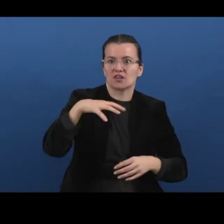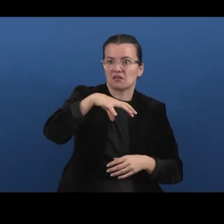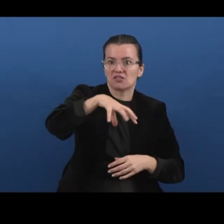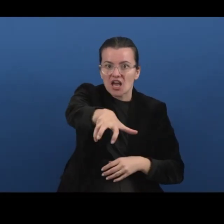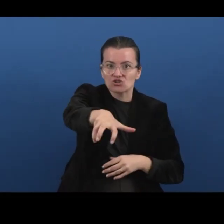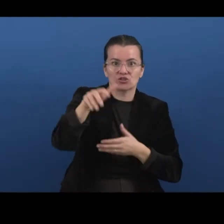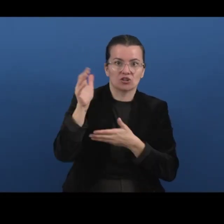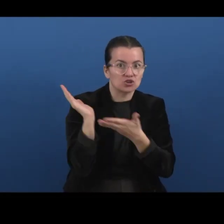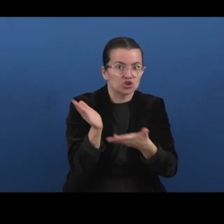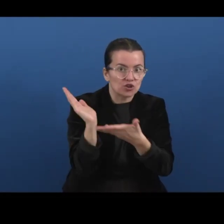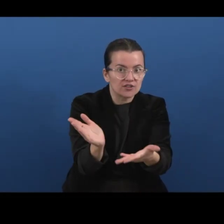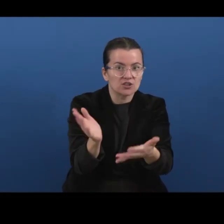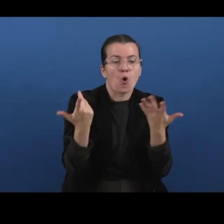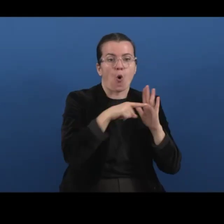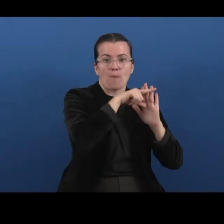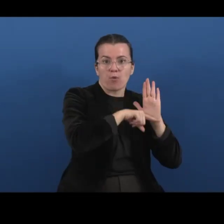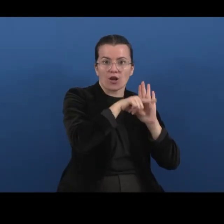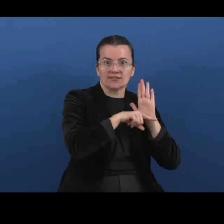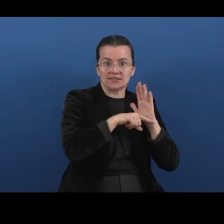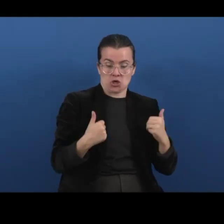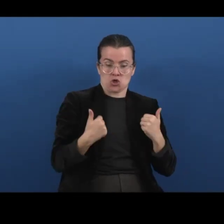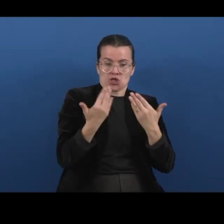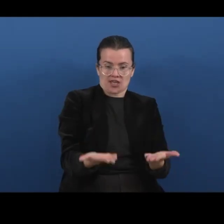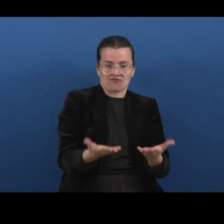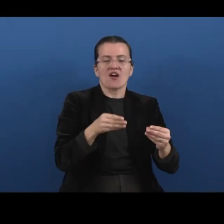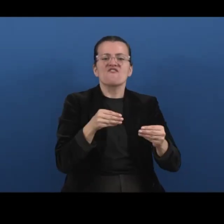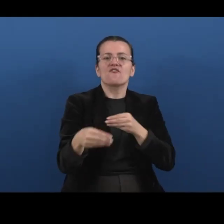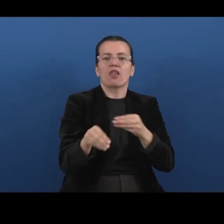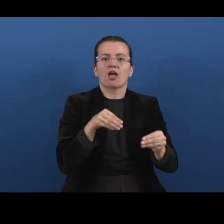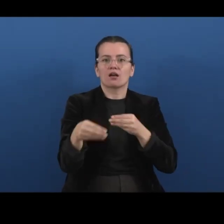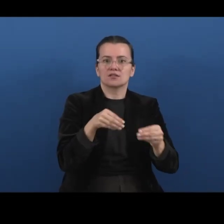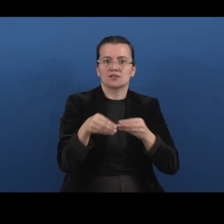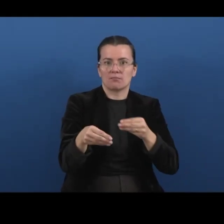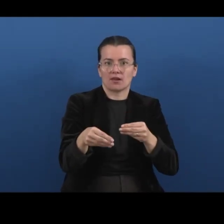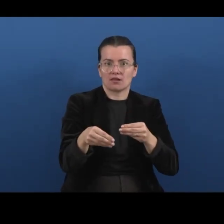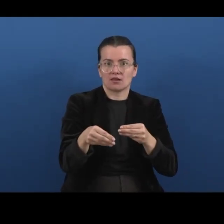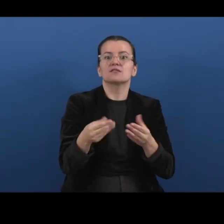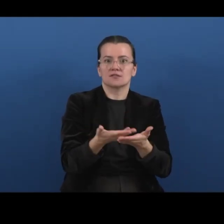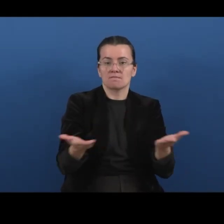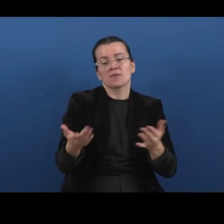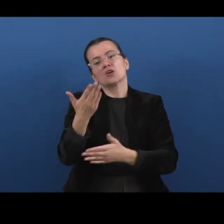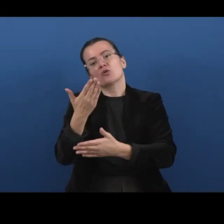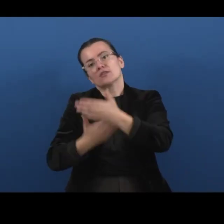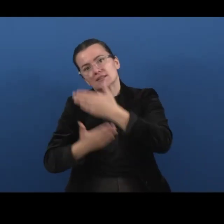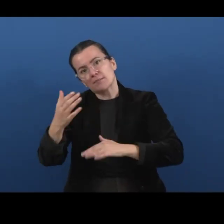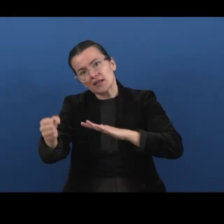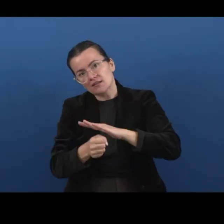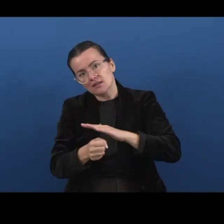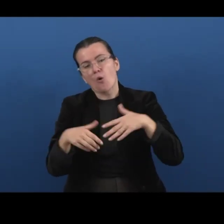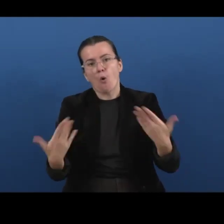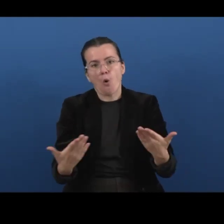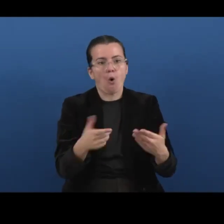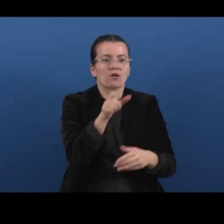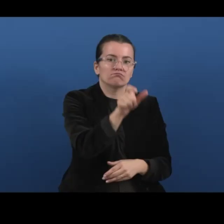increased flexibility to employees with care responsibilities for dependents with disabilities where possible.